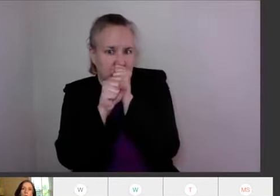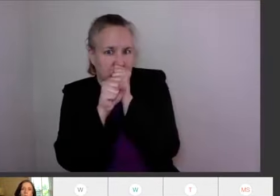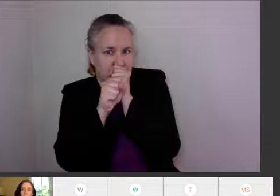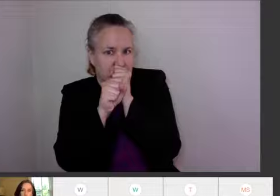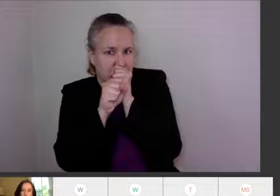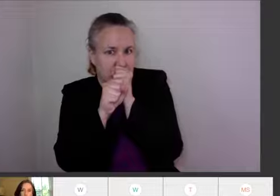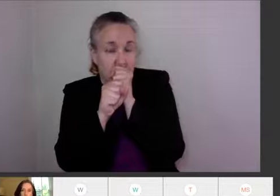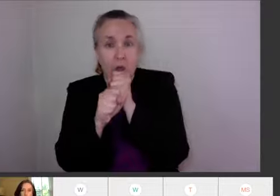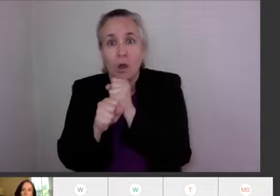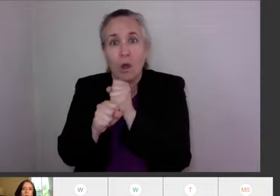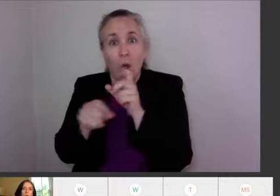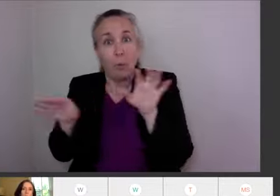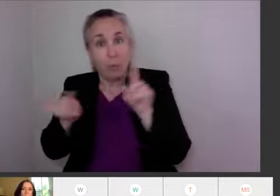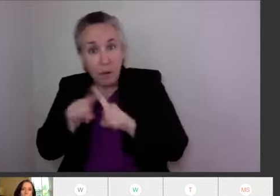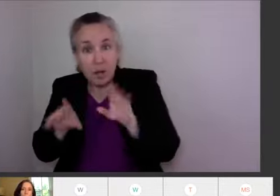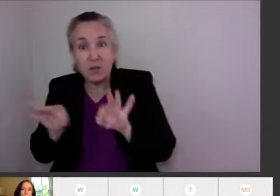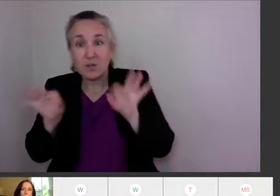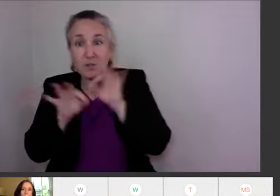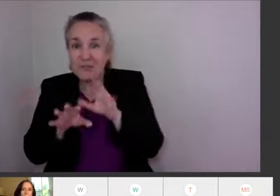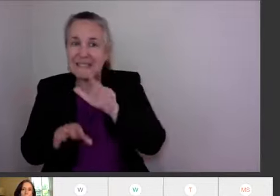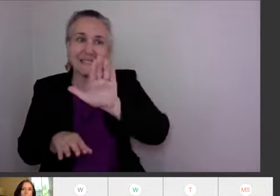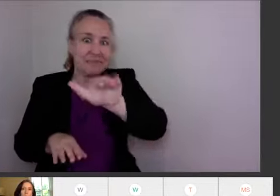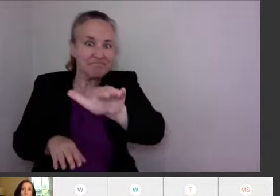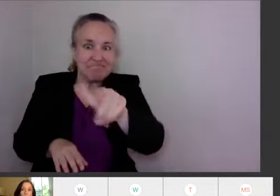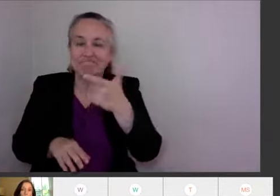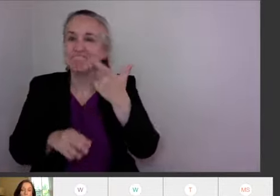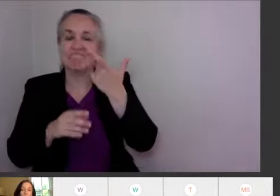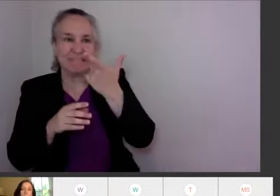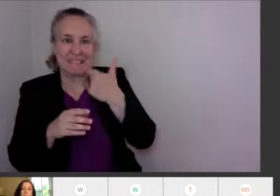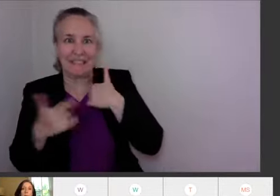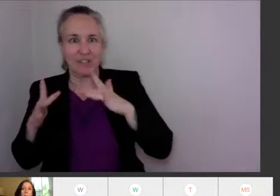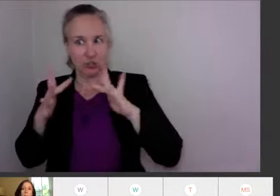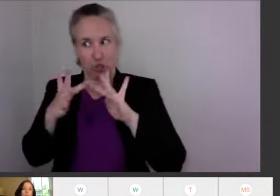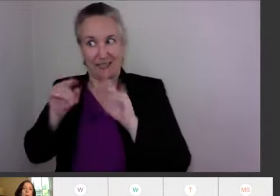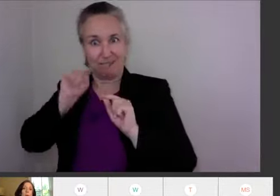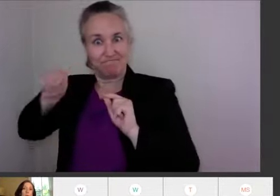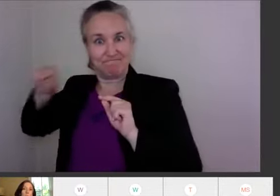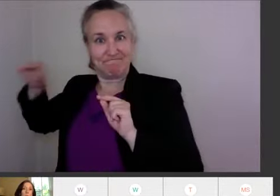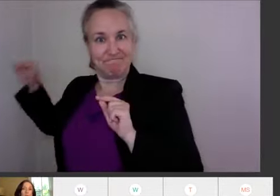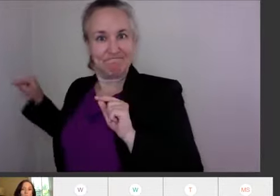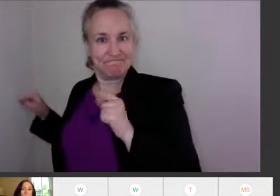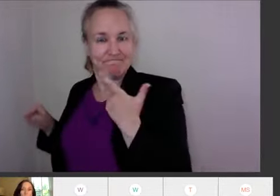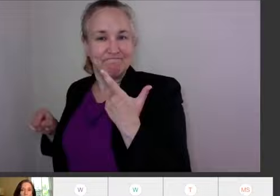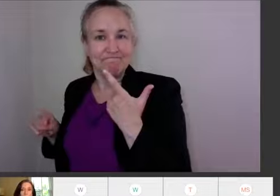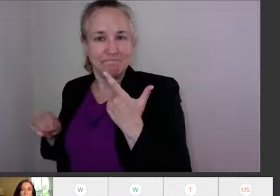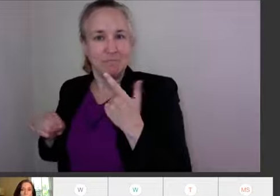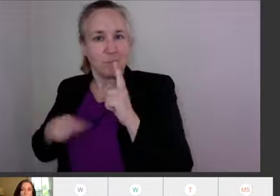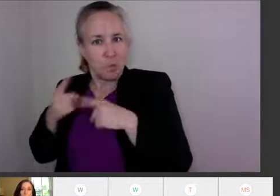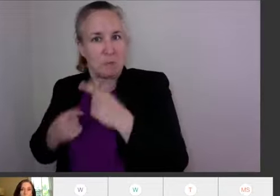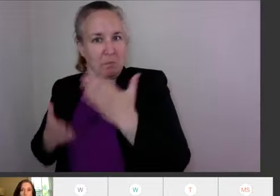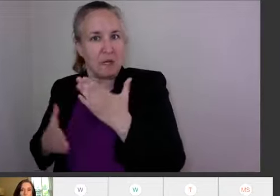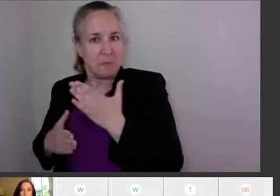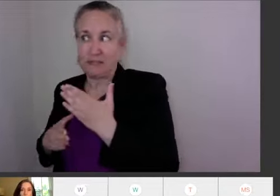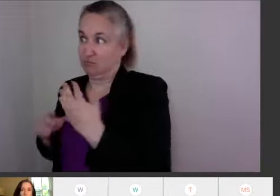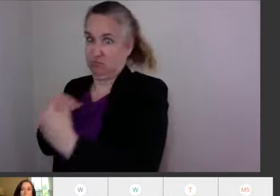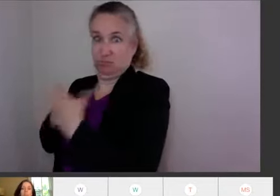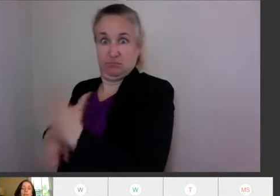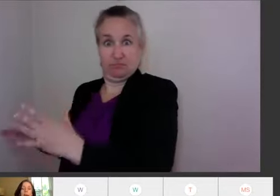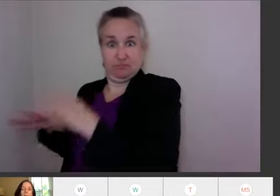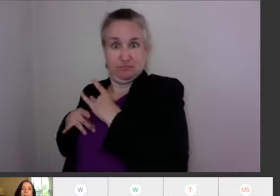more that you can tell us about who you might have come in contact with in the period during which you might have been